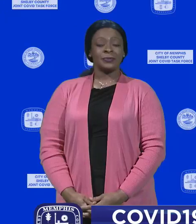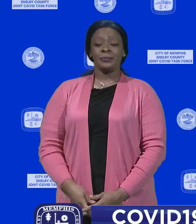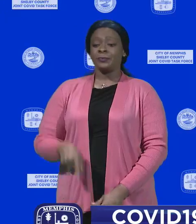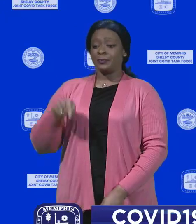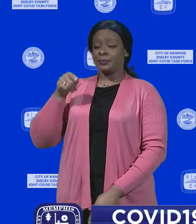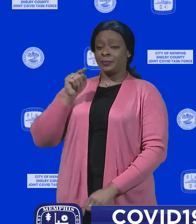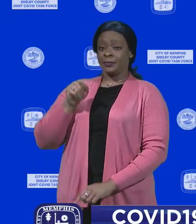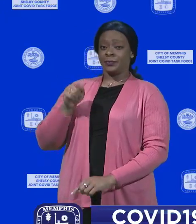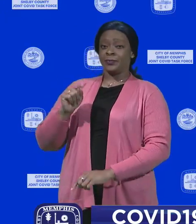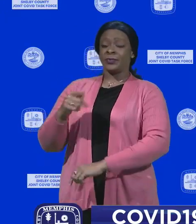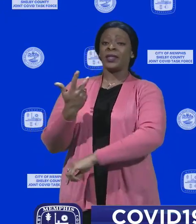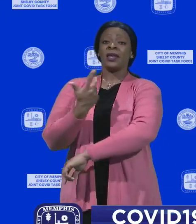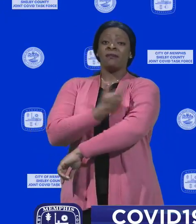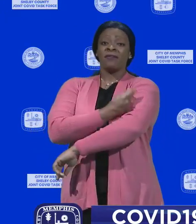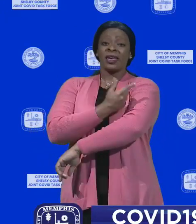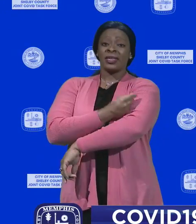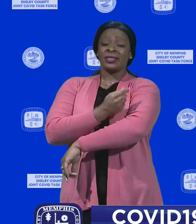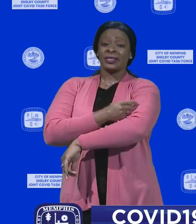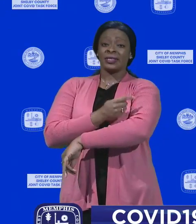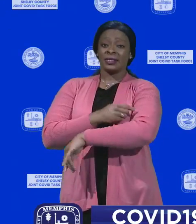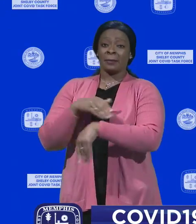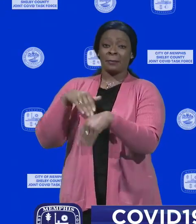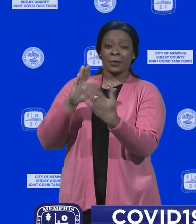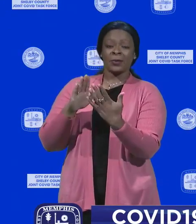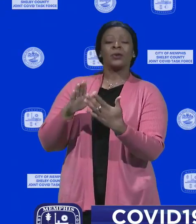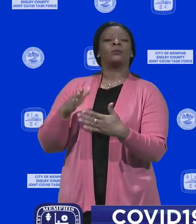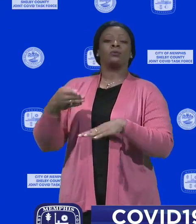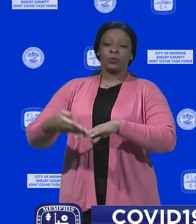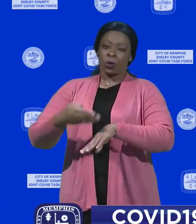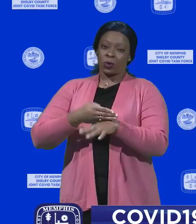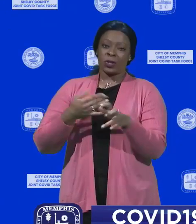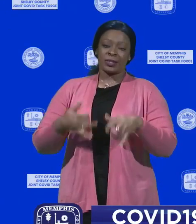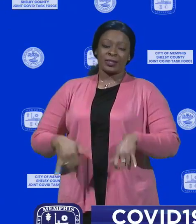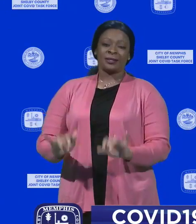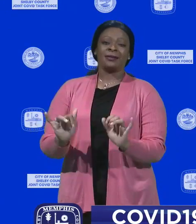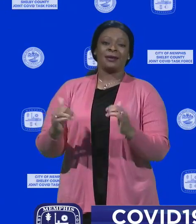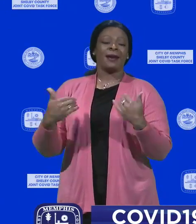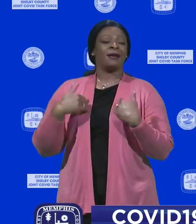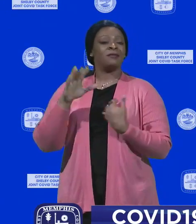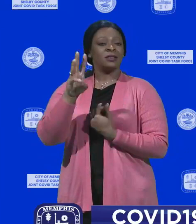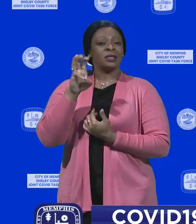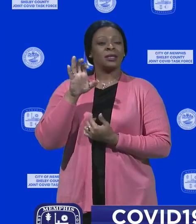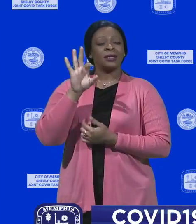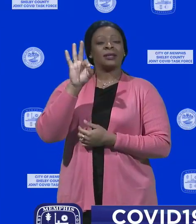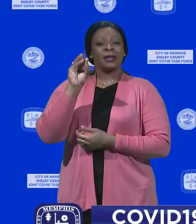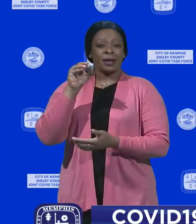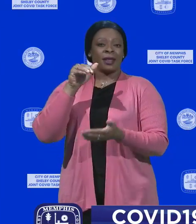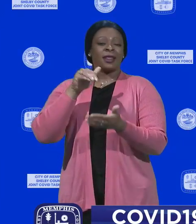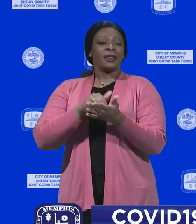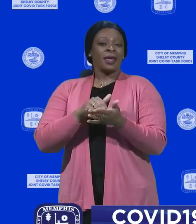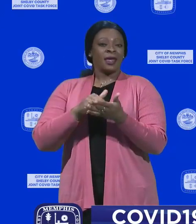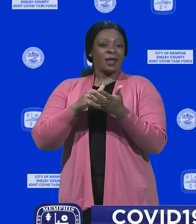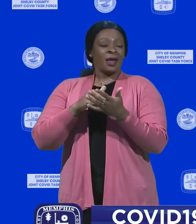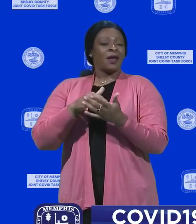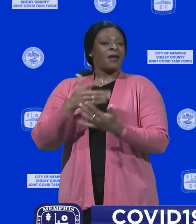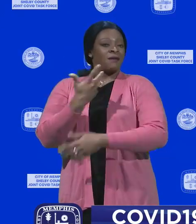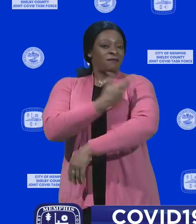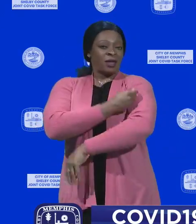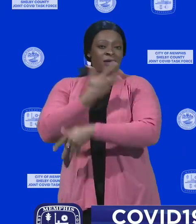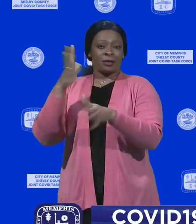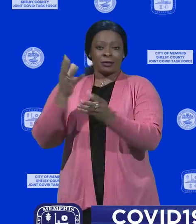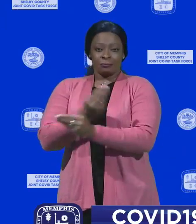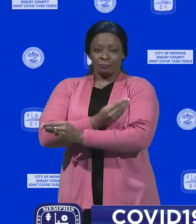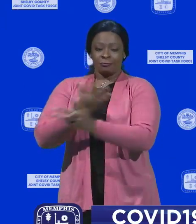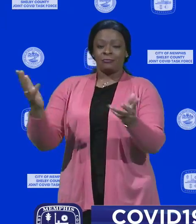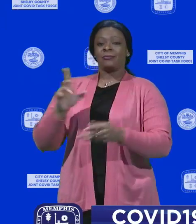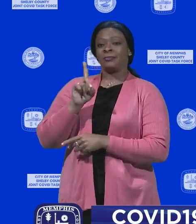vaccine front, as David mentioned, we are making progress still. We've got 690,000 vaccines already delivered, and David